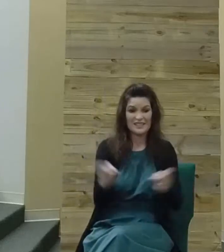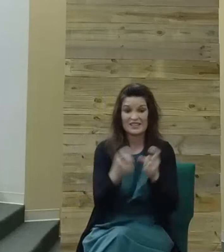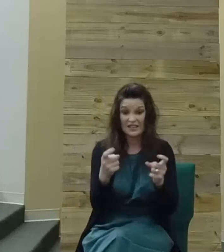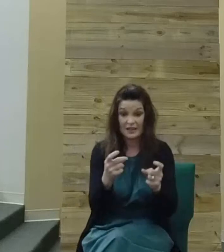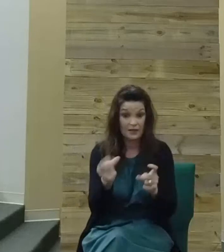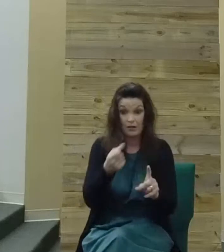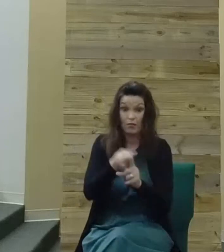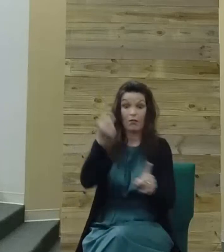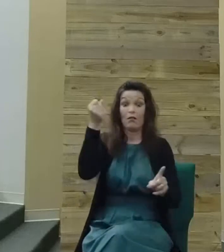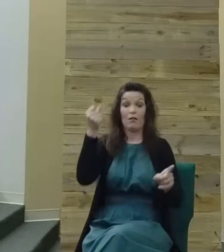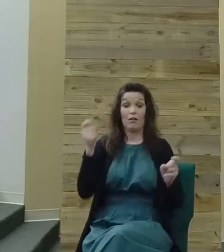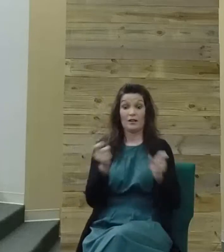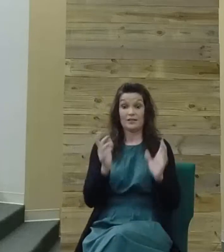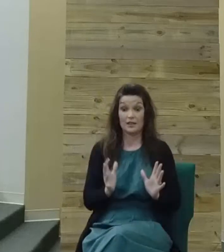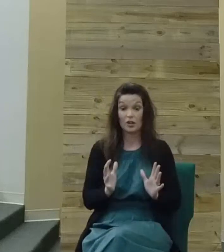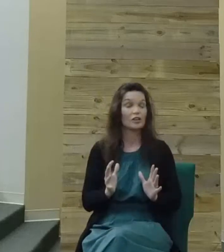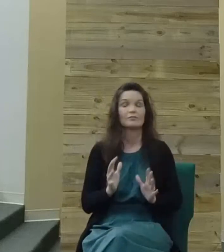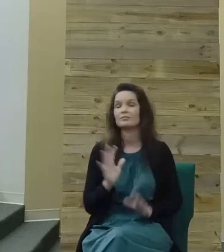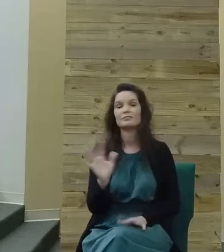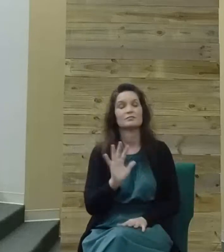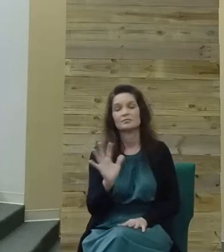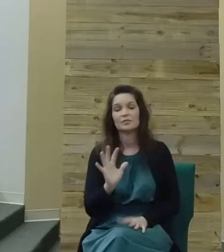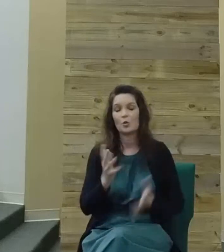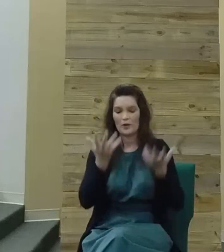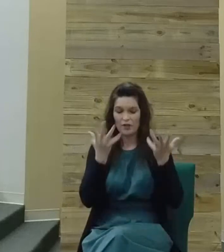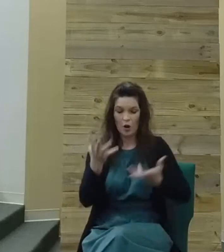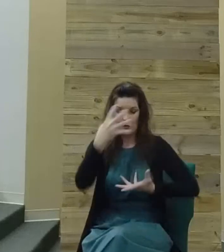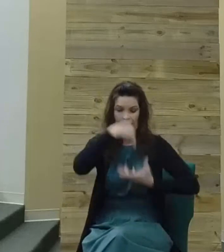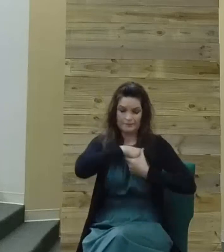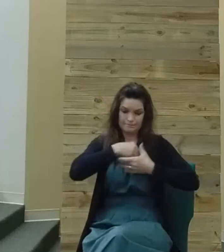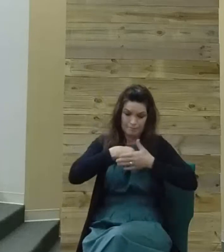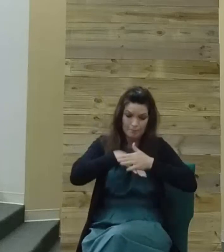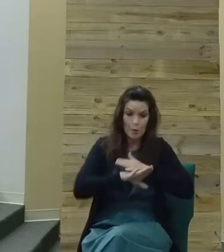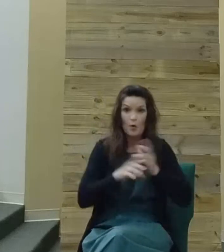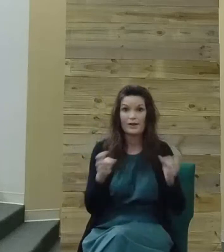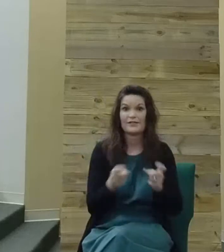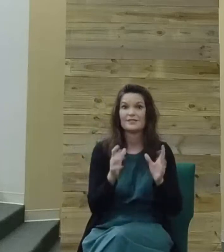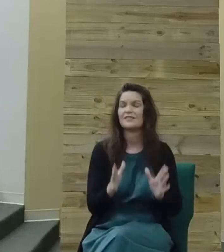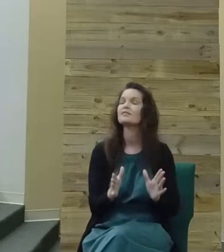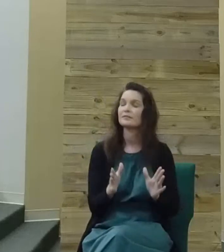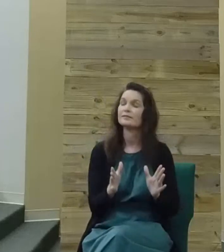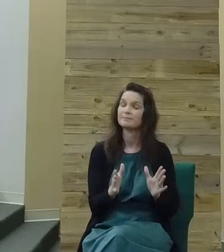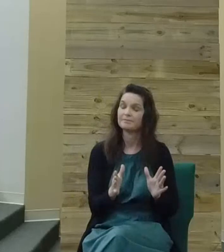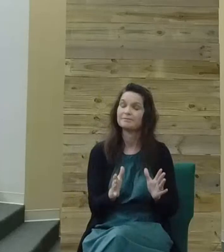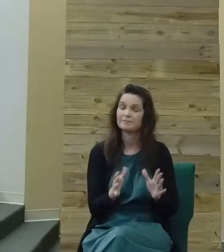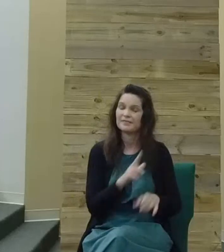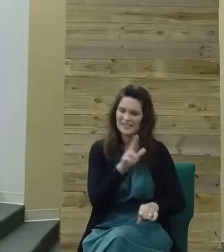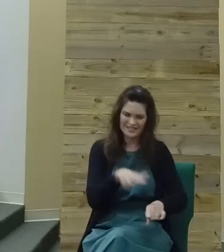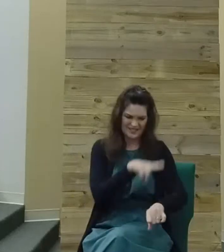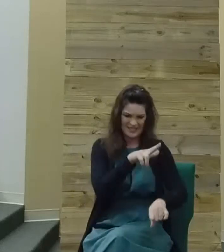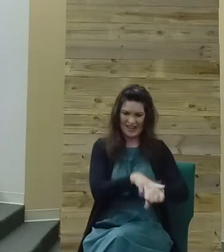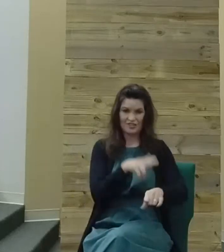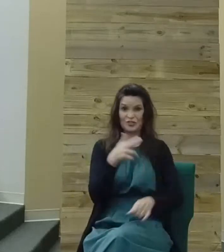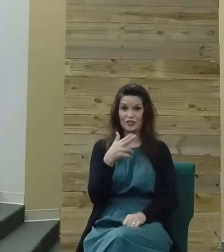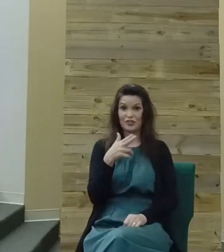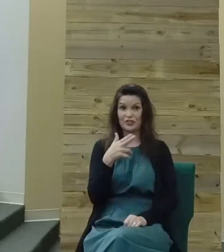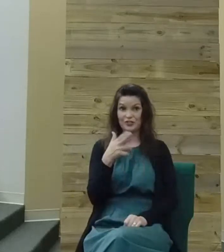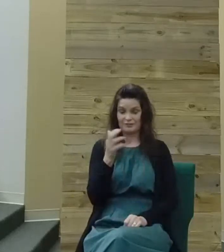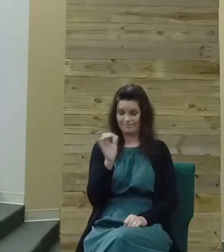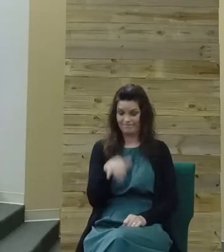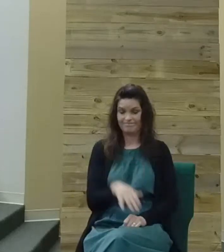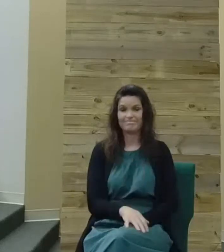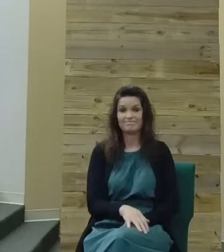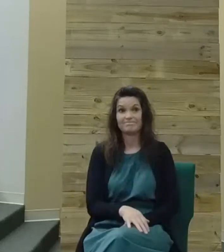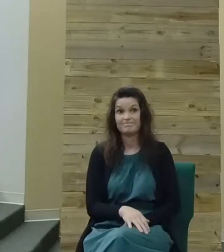sudden you become a sinner. You sin because you have been from birth by nature, is what Paul